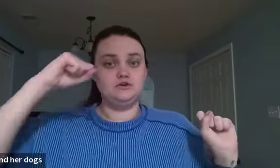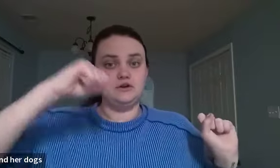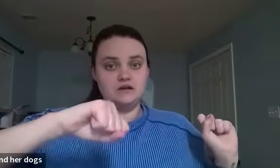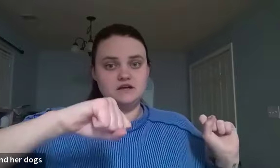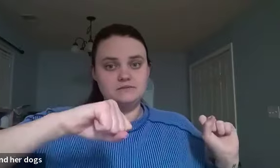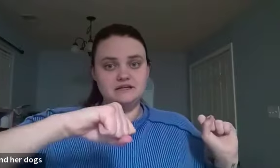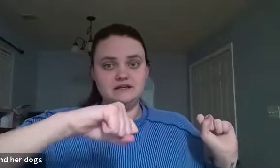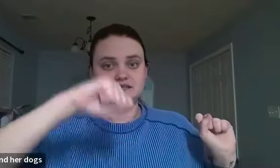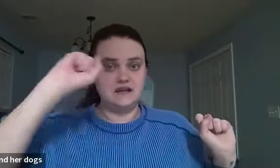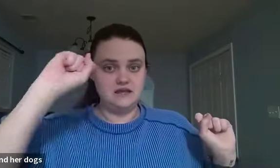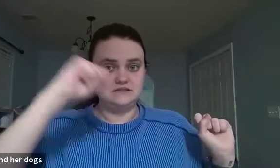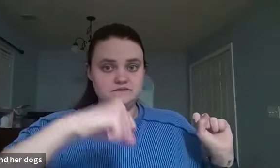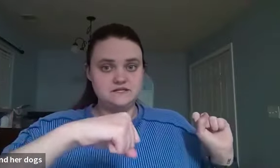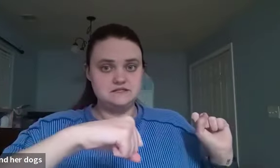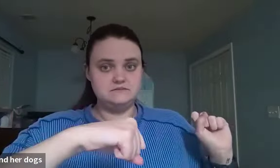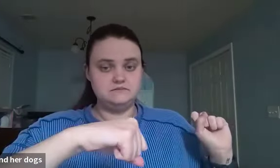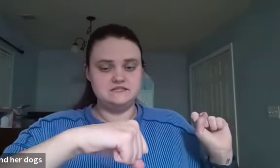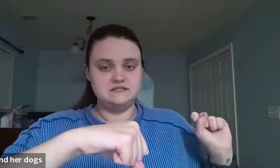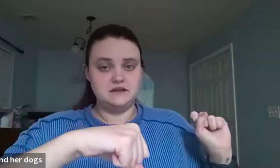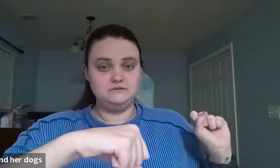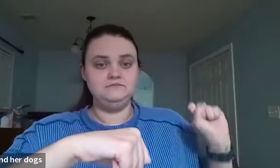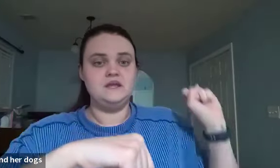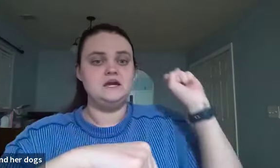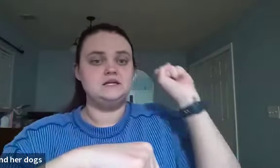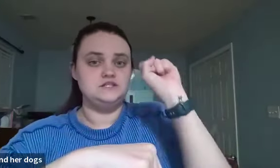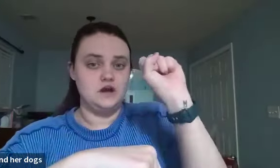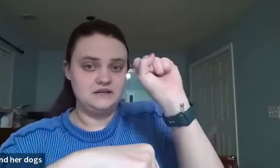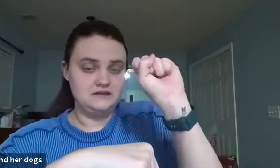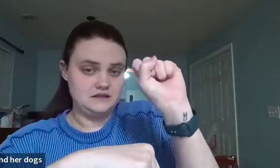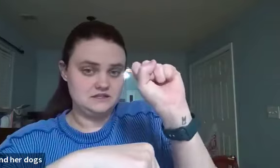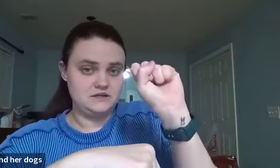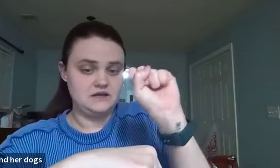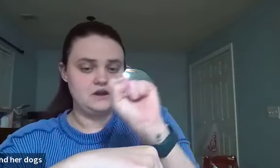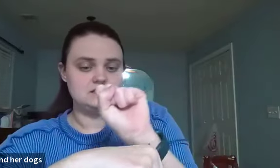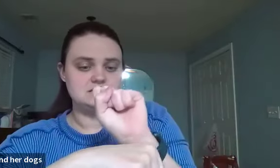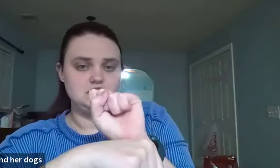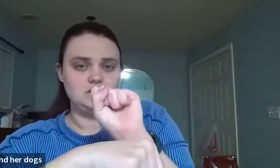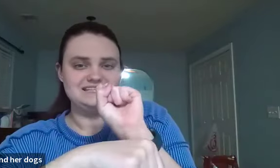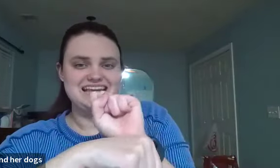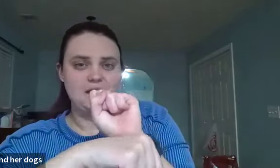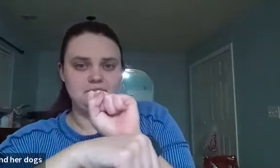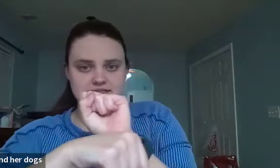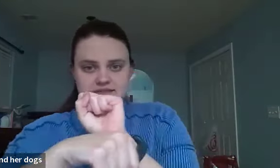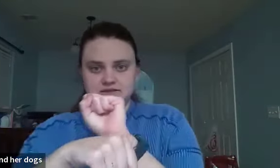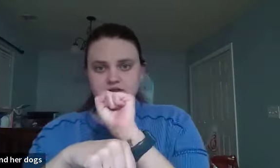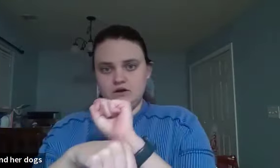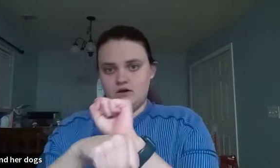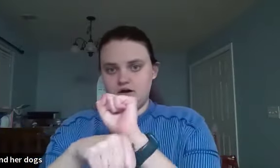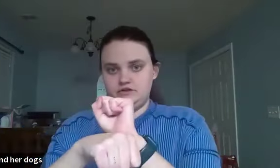your non-dominant is in an S fist facing down. Dominant is going to be another S, and you're going to tap it on